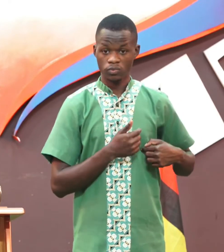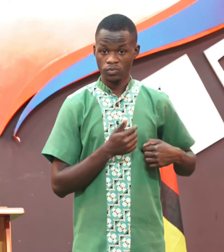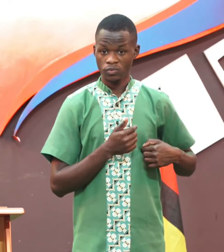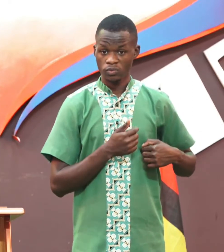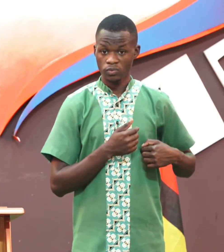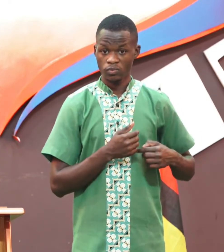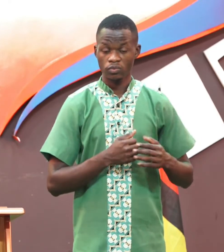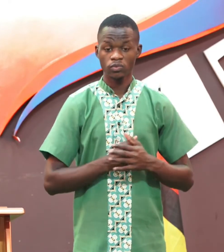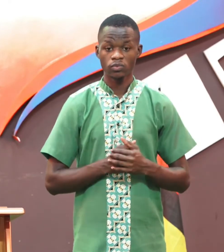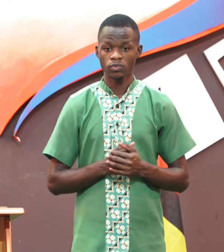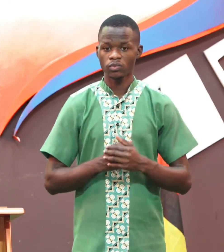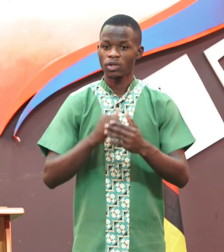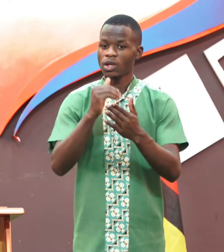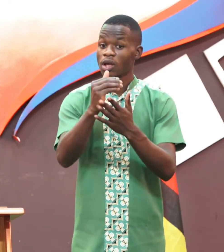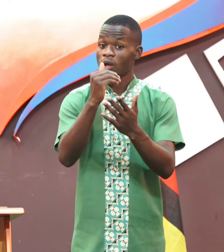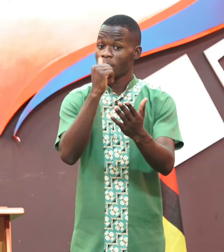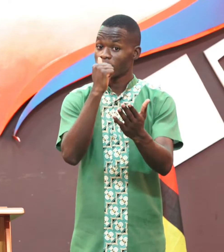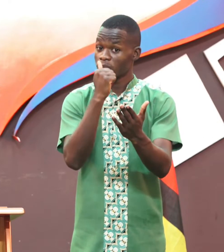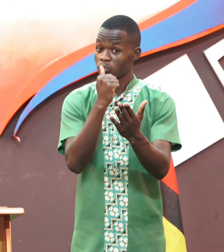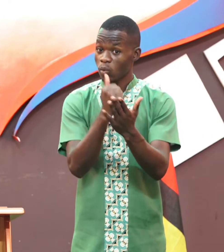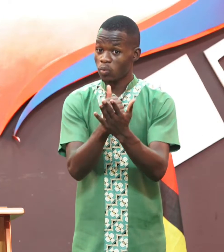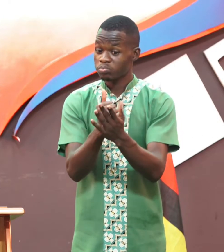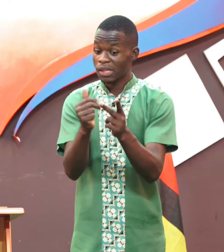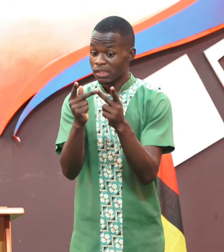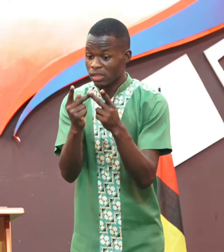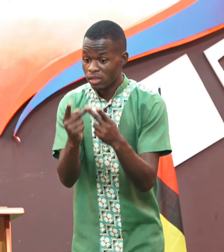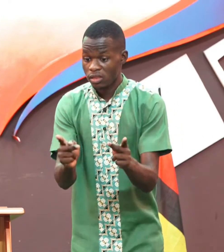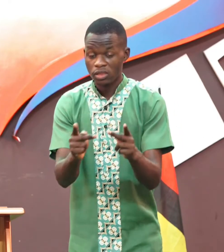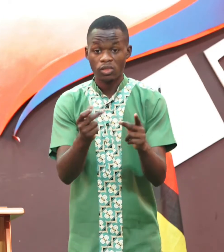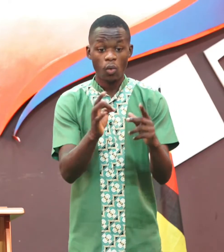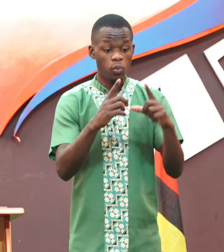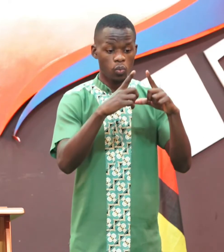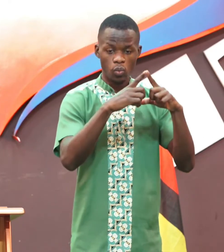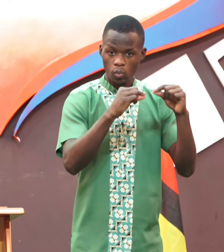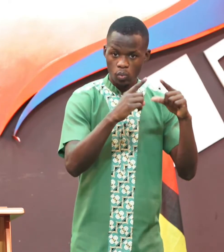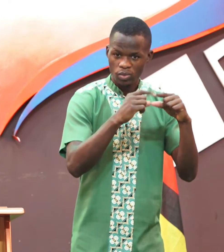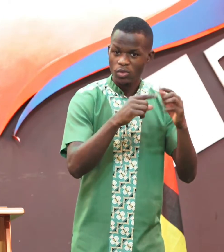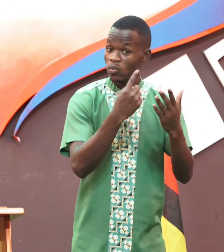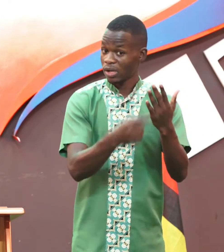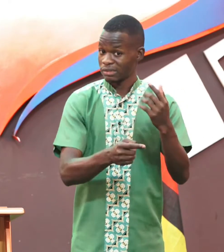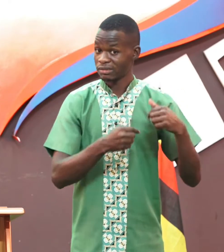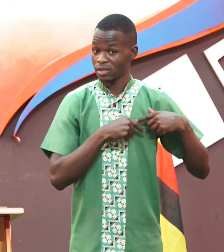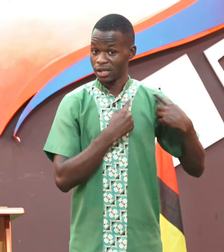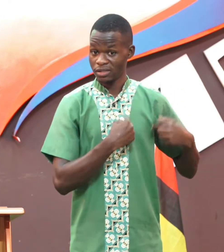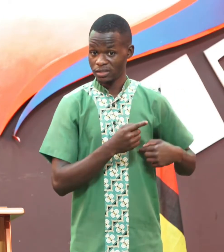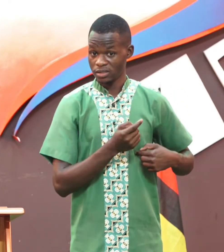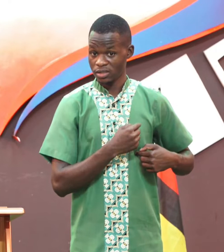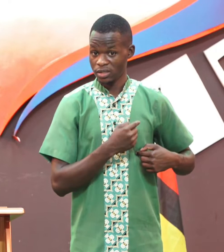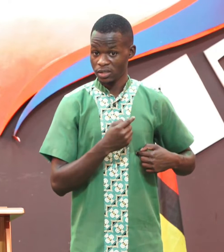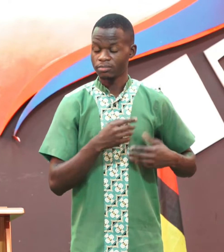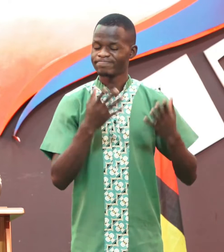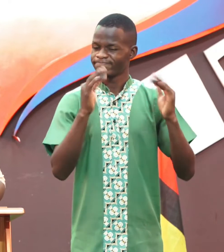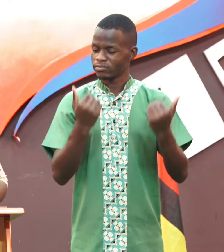work within our hearts. Kubanga ensibuko y'ebigambo gwe mutima. Because the source of the words is the heart.